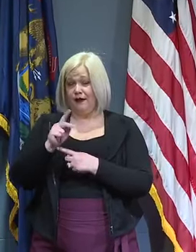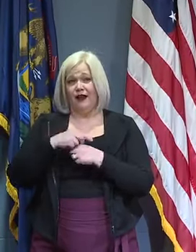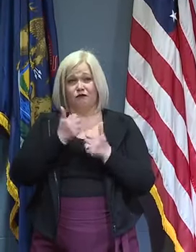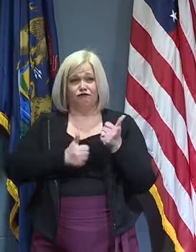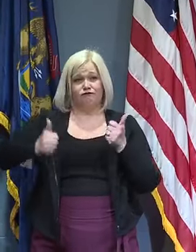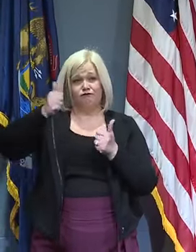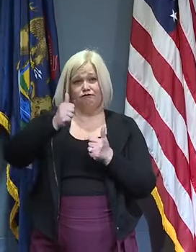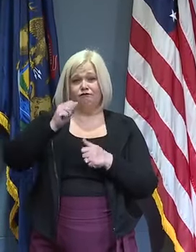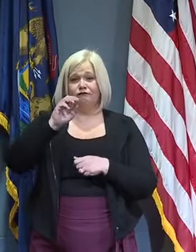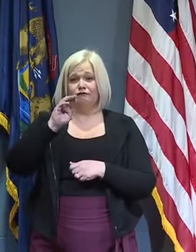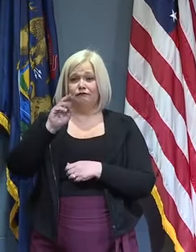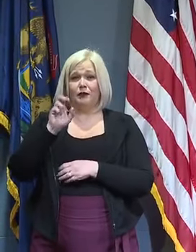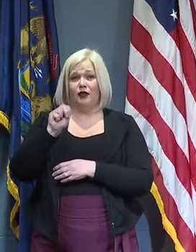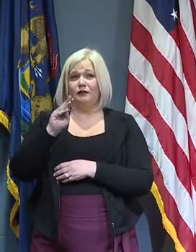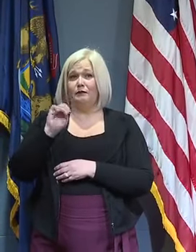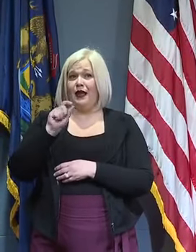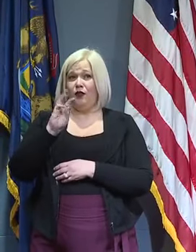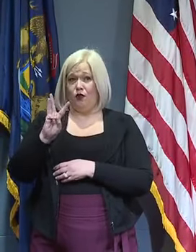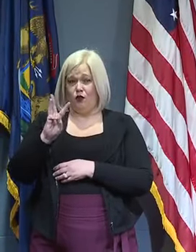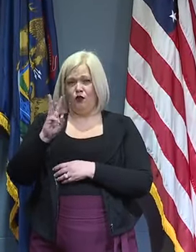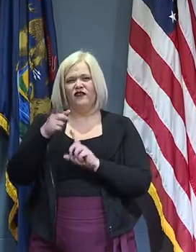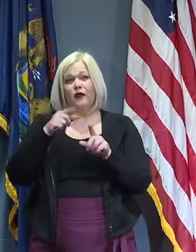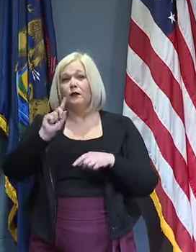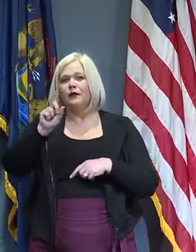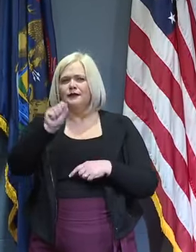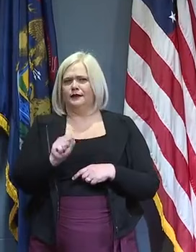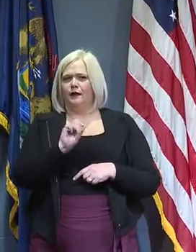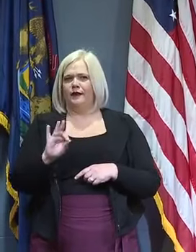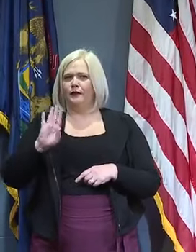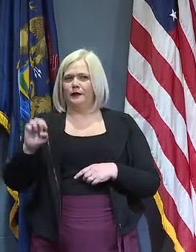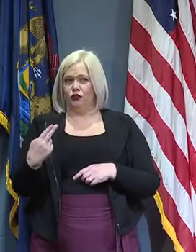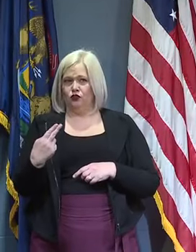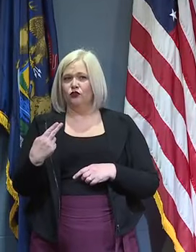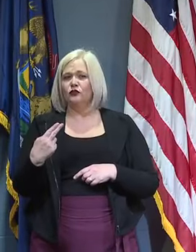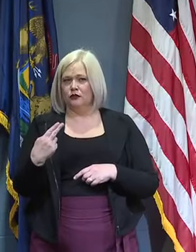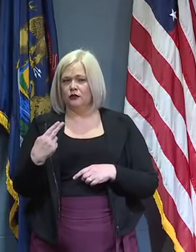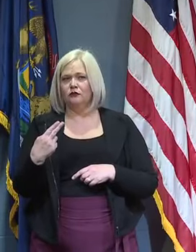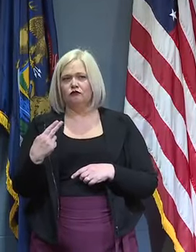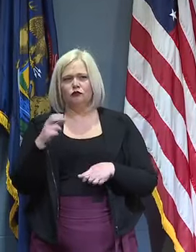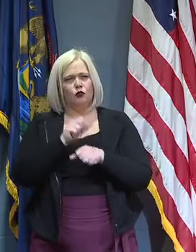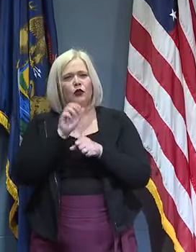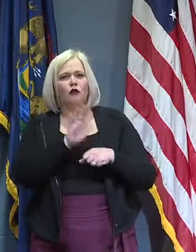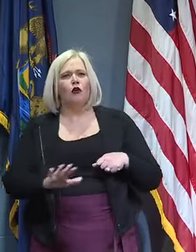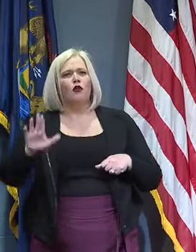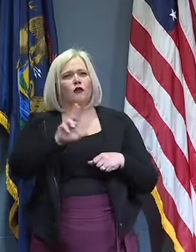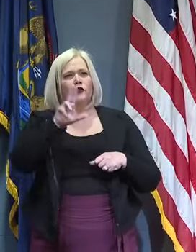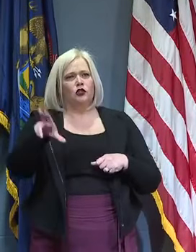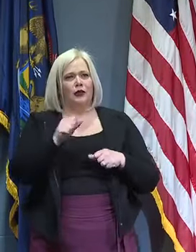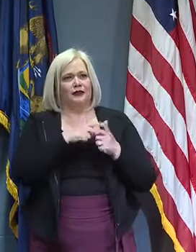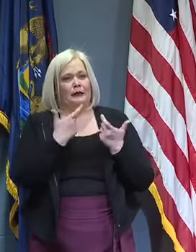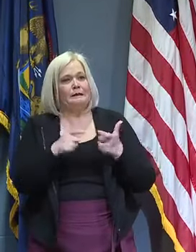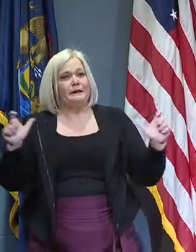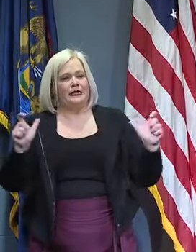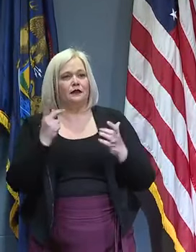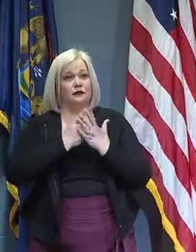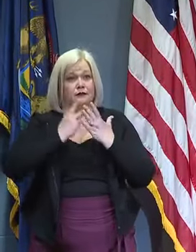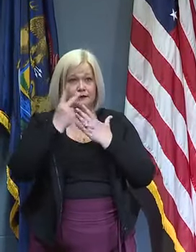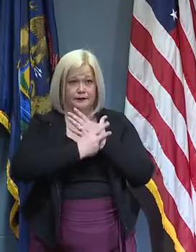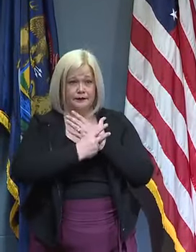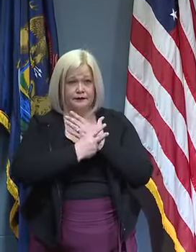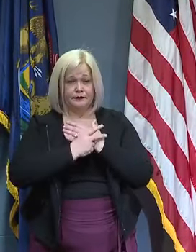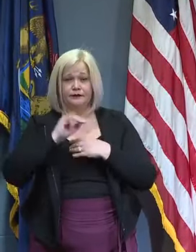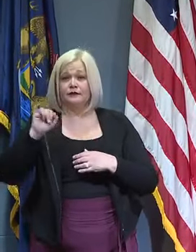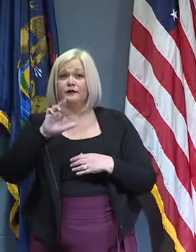Mallow, a Southfield, Michigan-based contractor doing work throughout North America on large-scale projects. Jerry